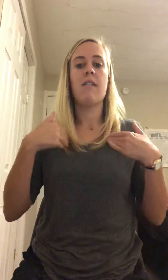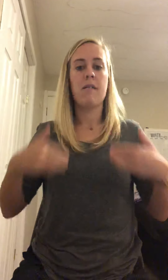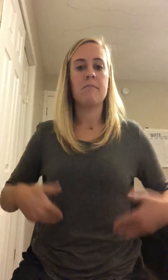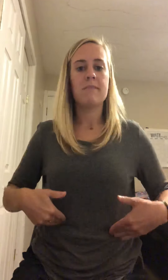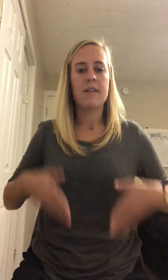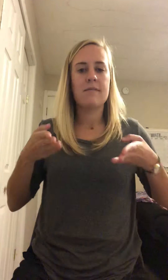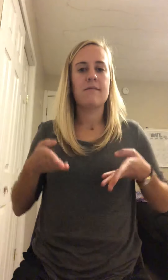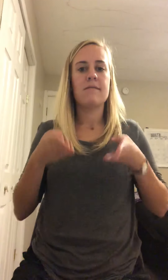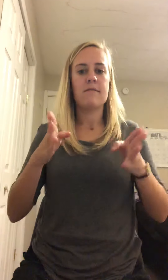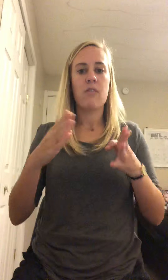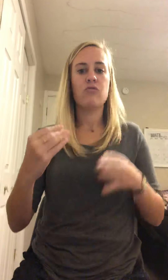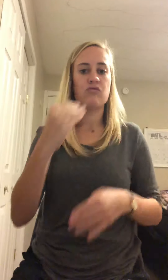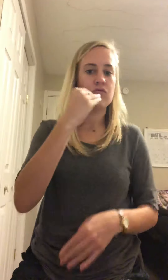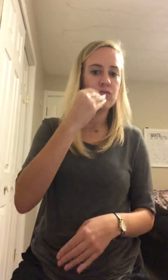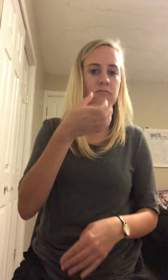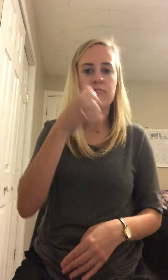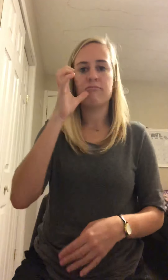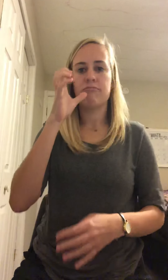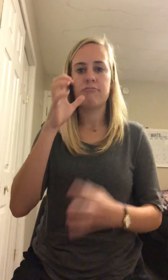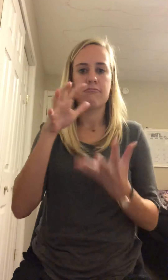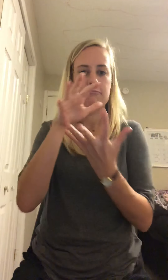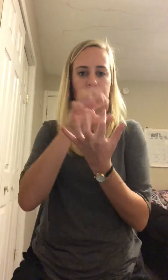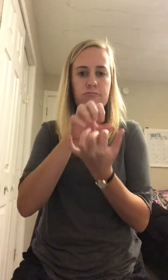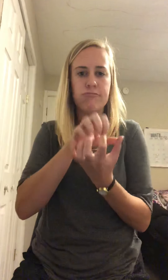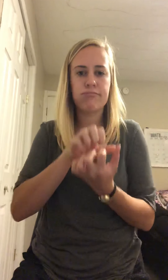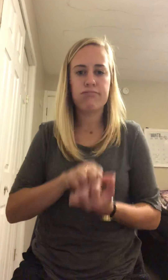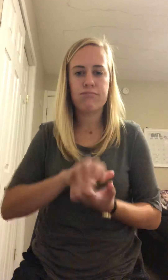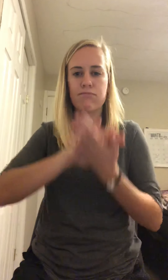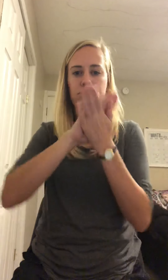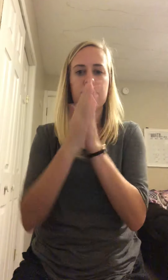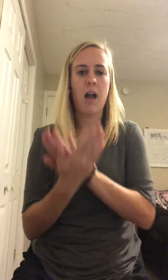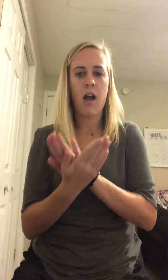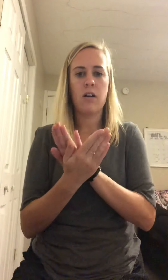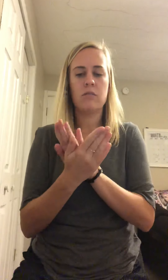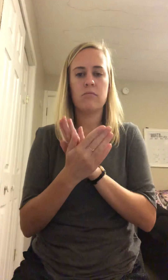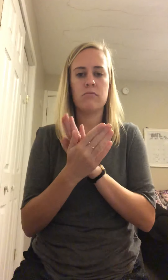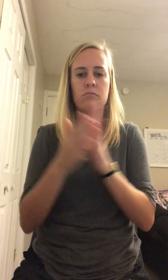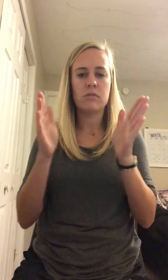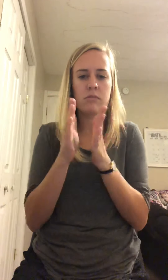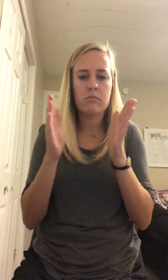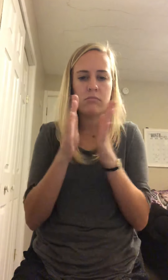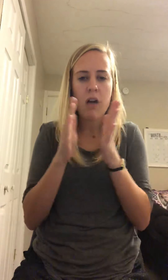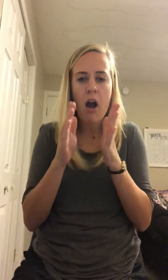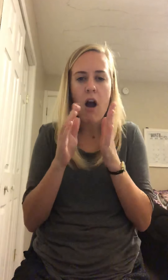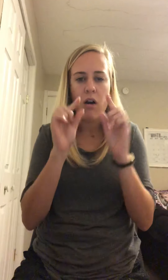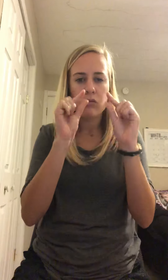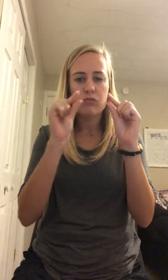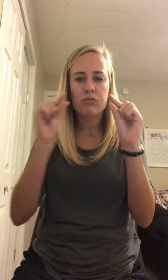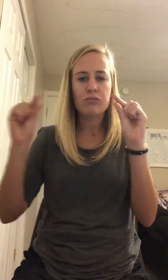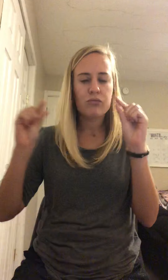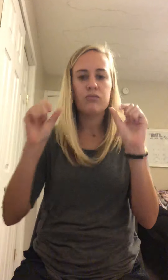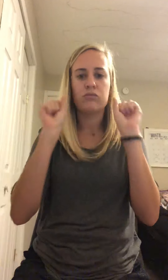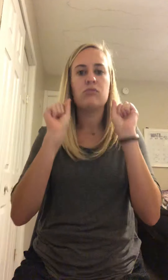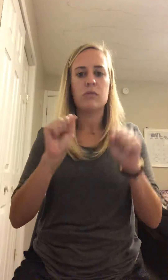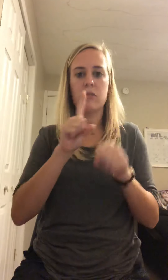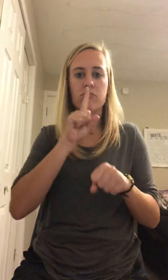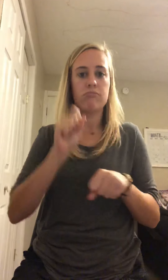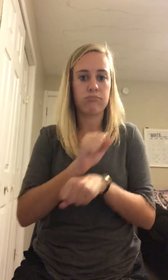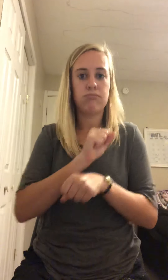and beverages into smaller, more useful particles that are actually usable by your body. The third function of the